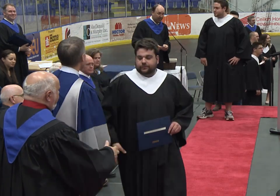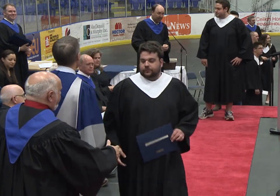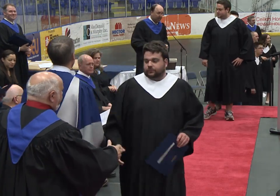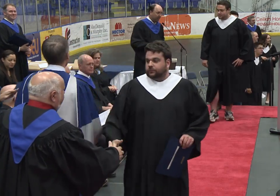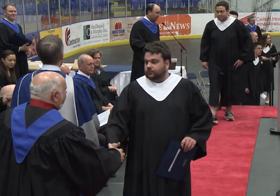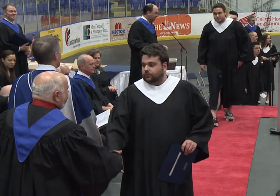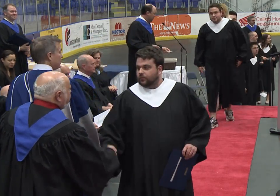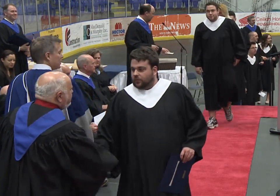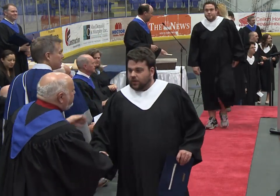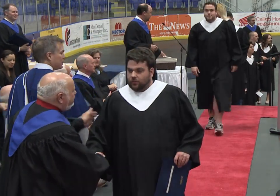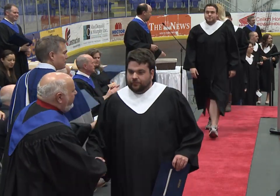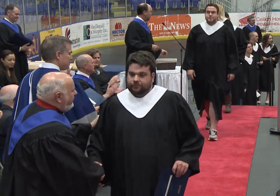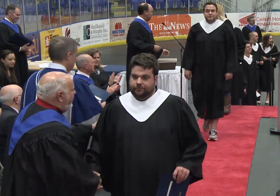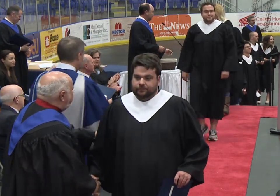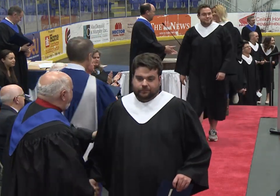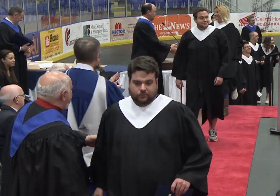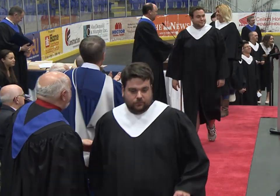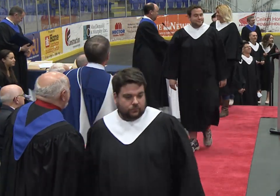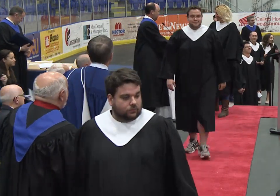Mitchell Pettipas.